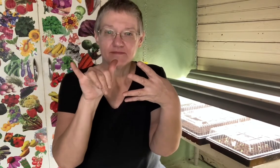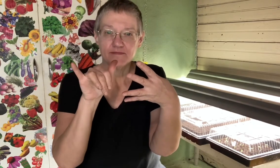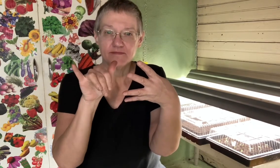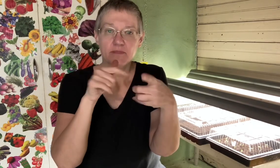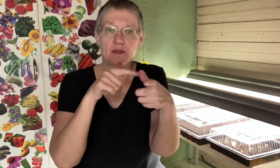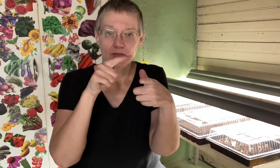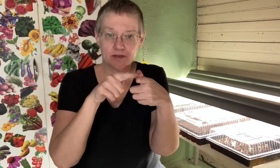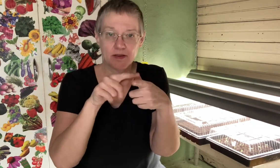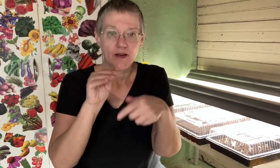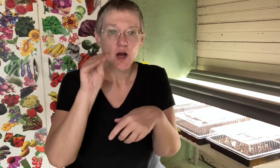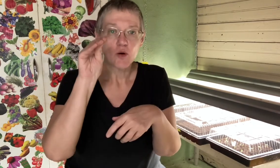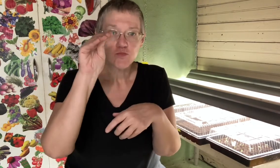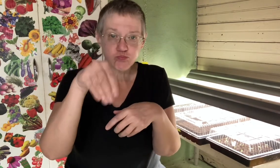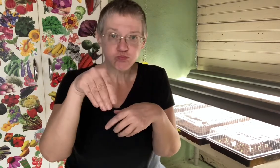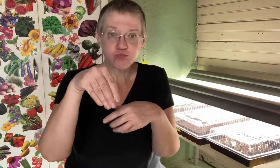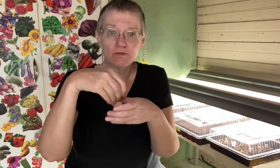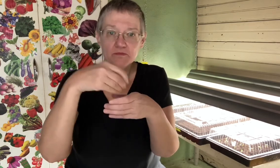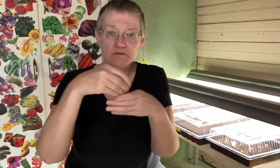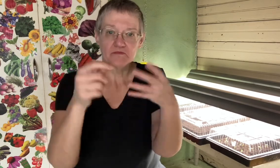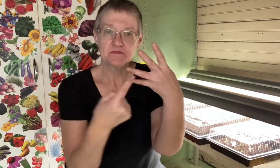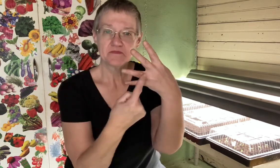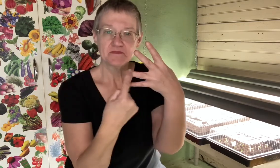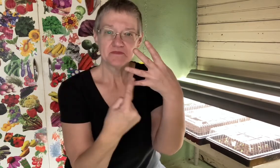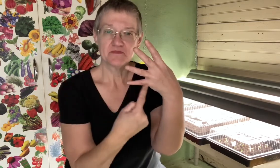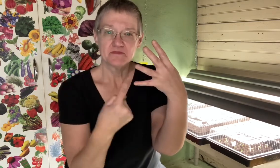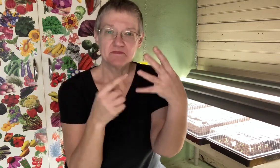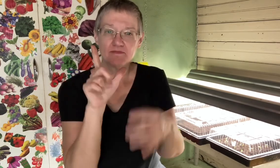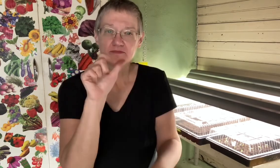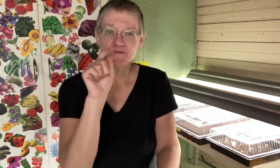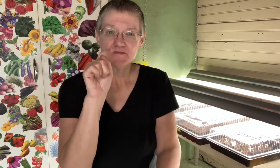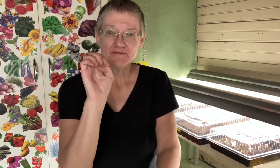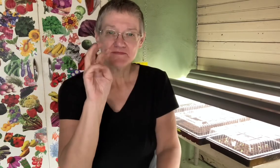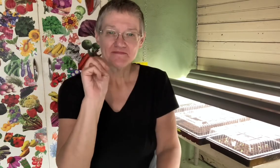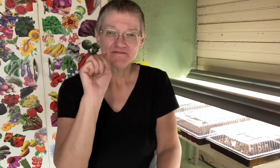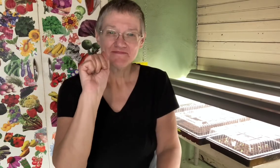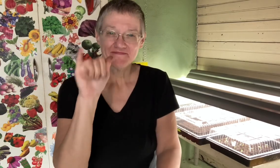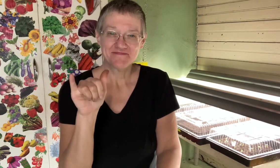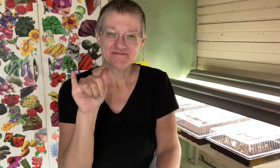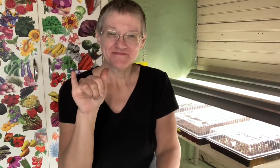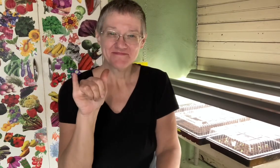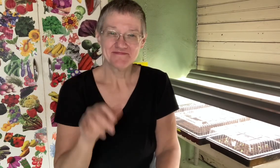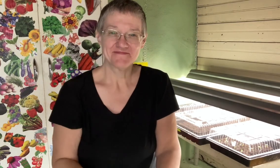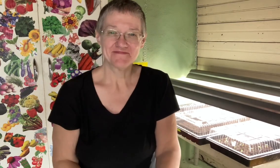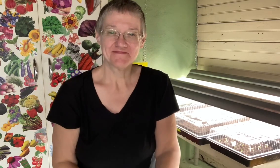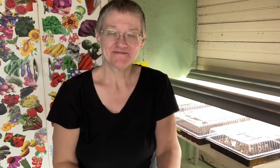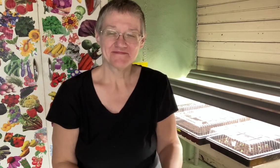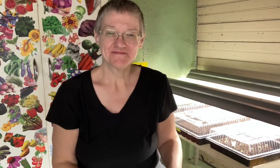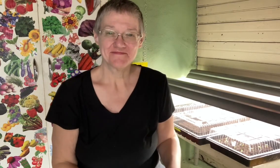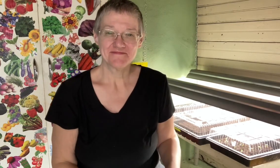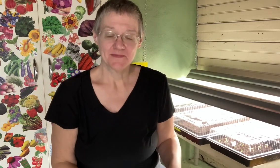things off at the beginning of May and then plant them out in the garden late May.